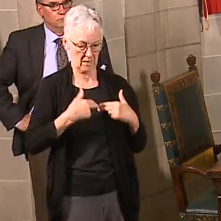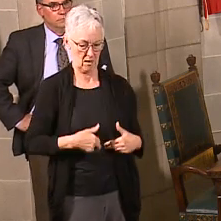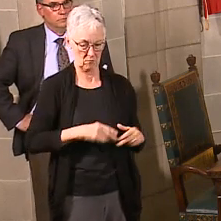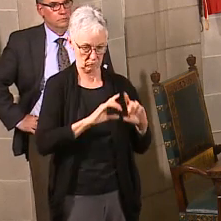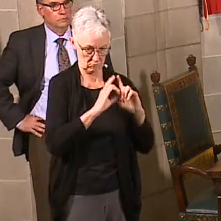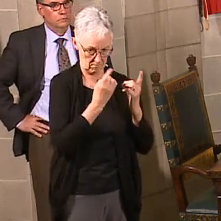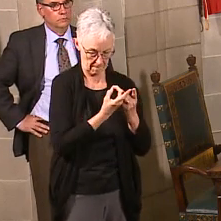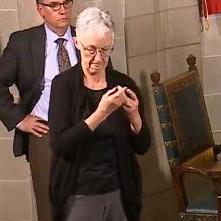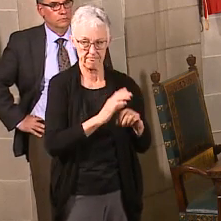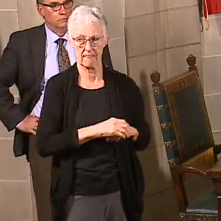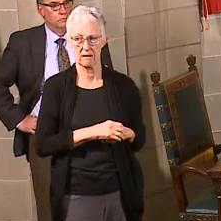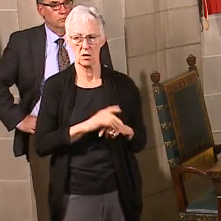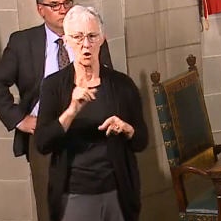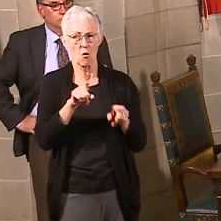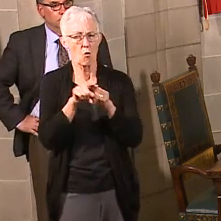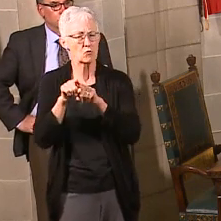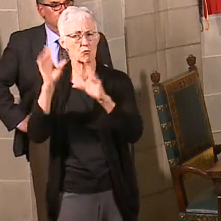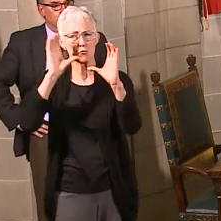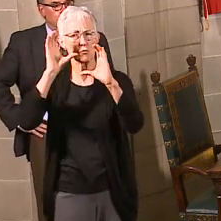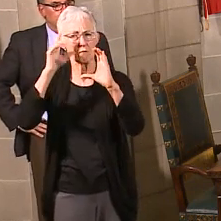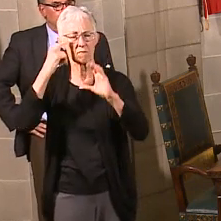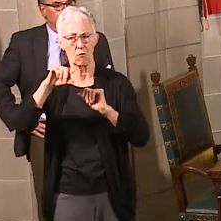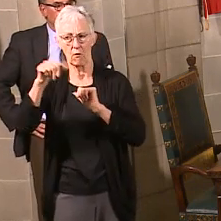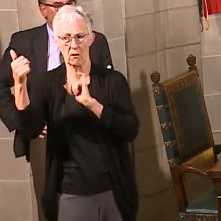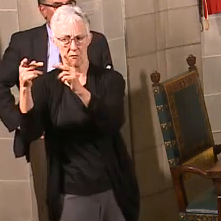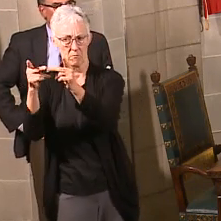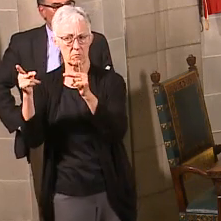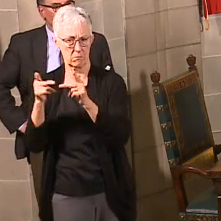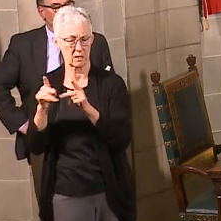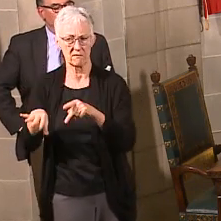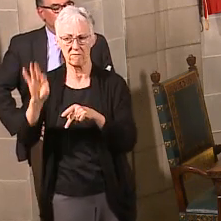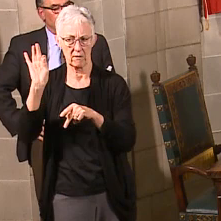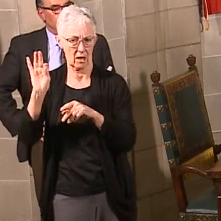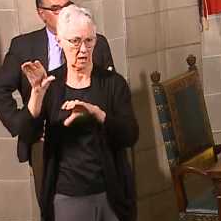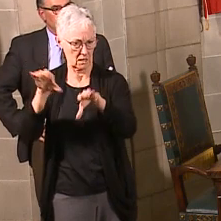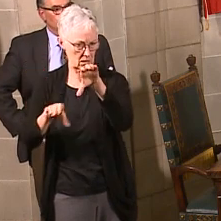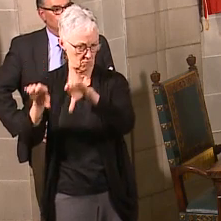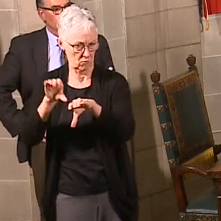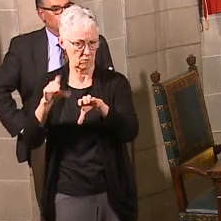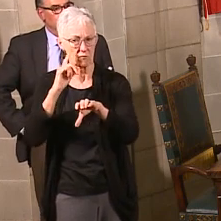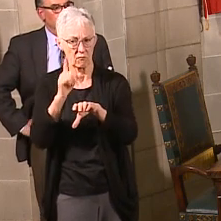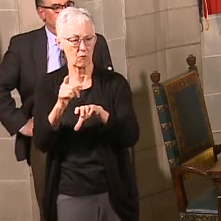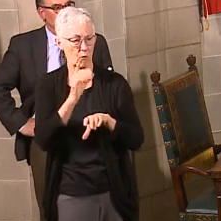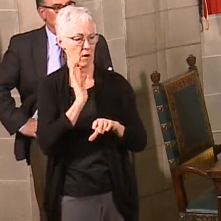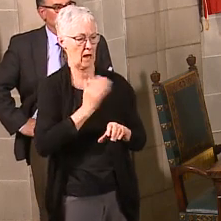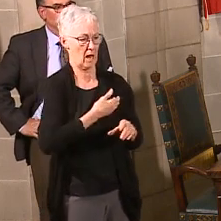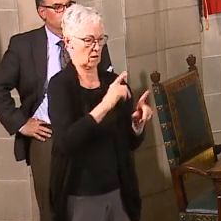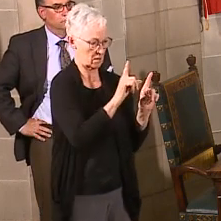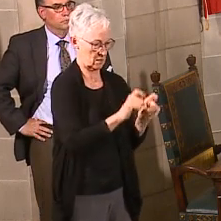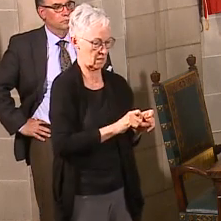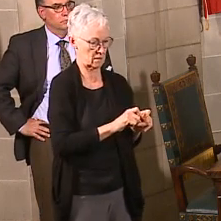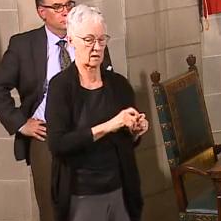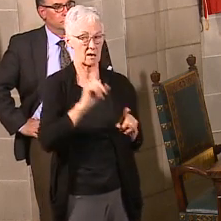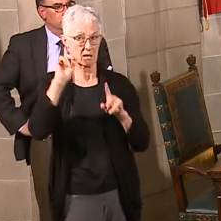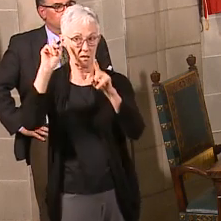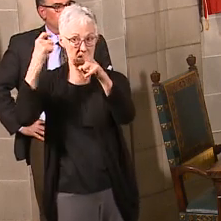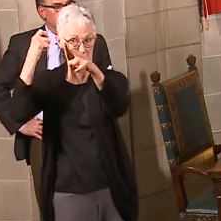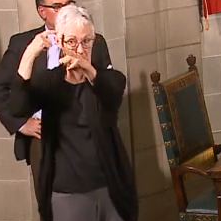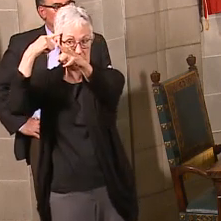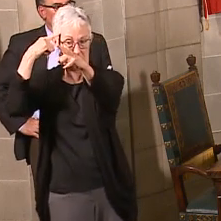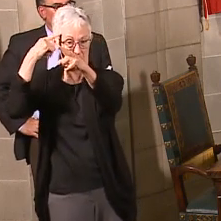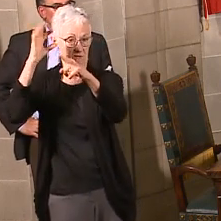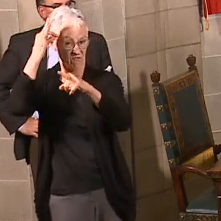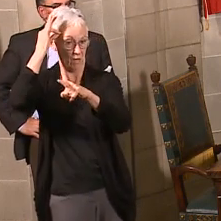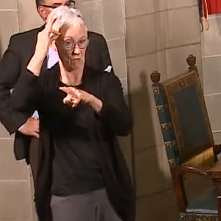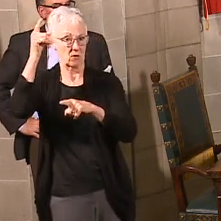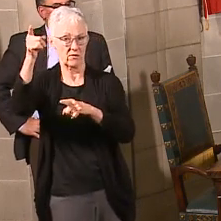able to expand our testing. And then finally, the federal government today provided a list of all the different labs here in the state and the types of